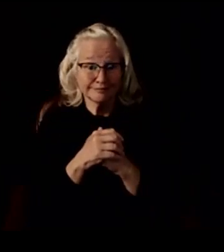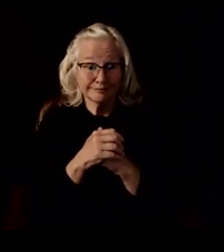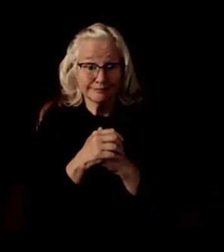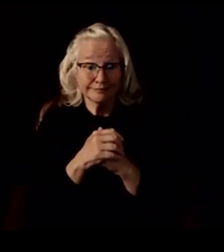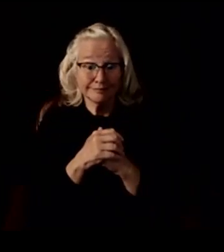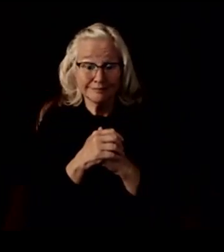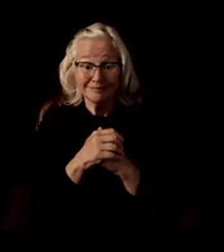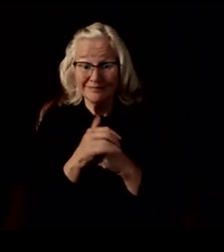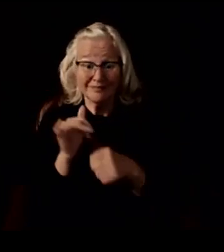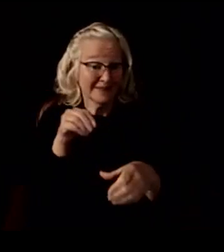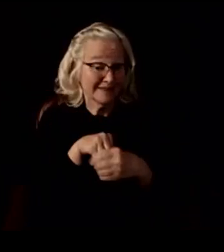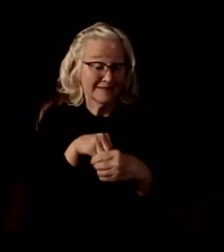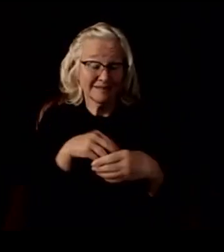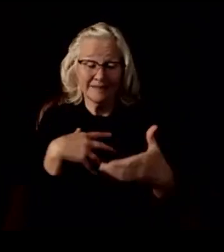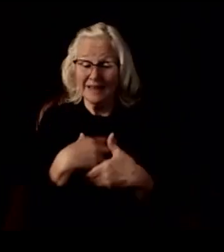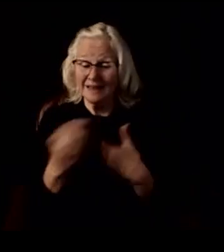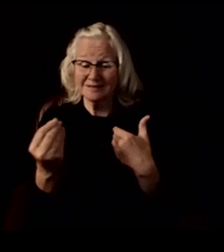mitigate.